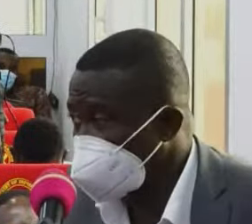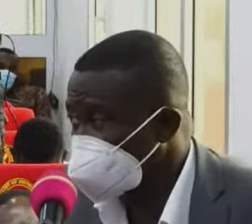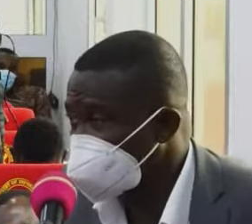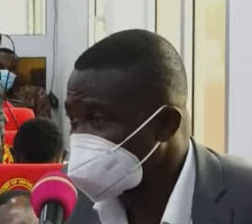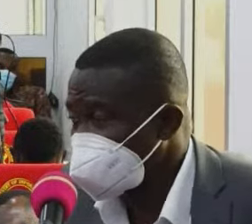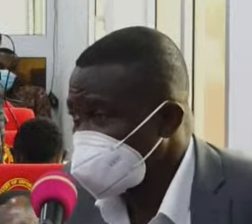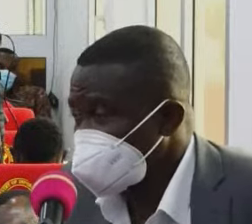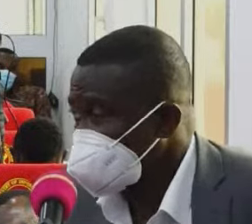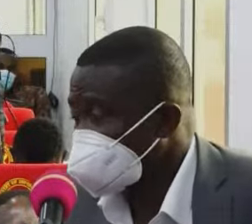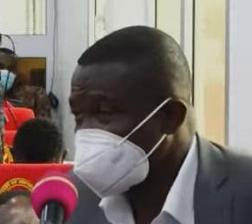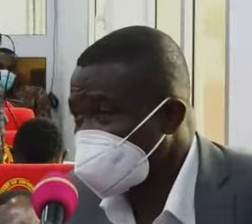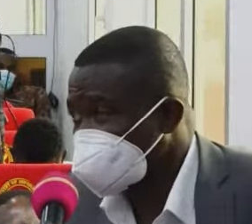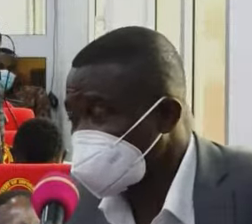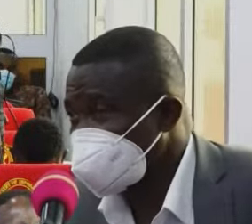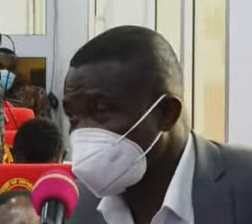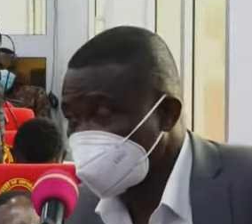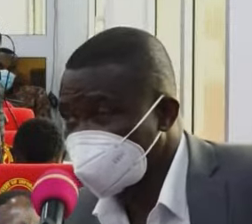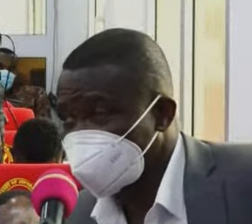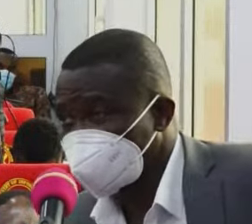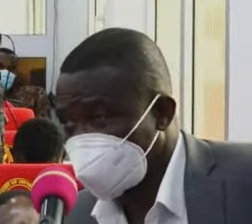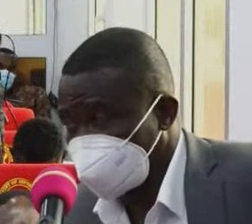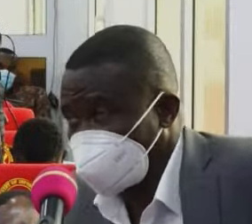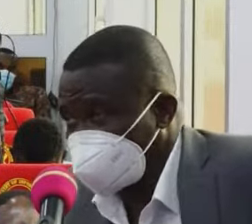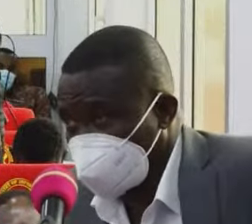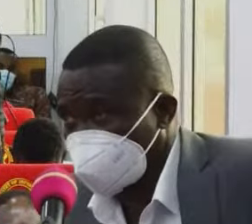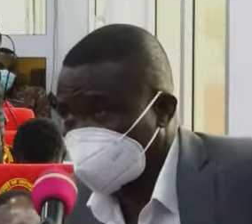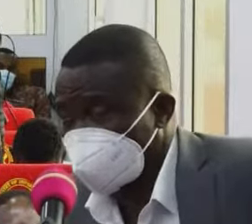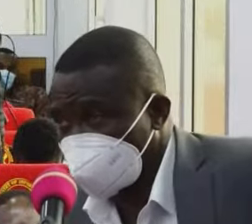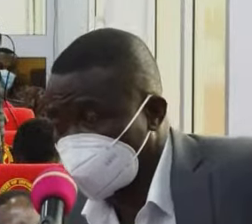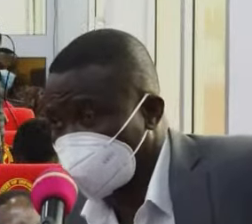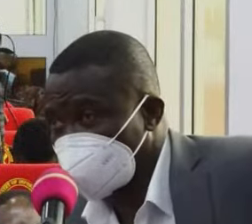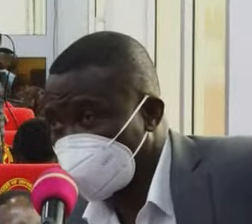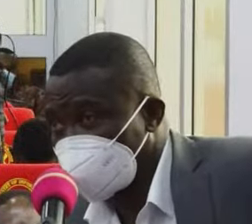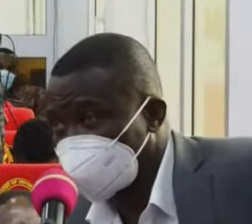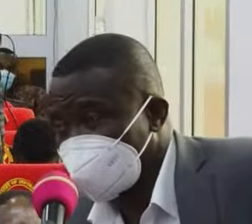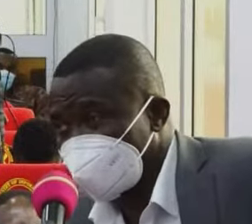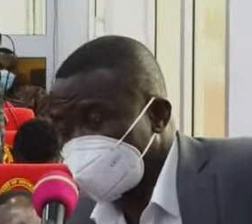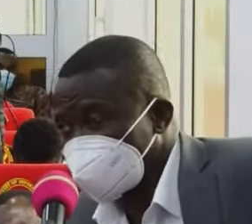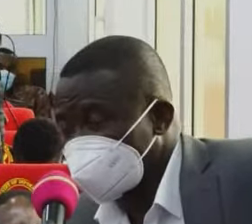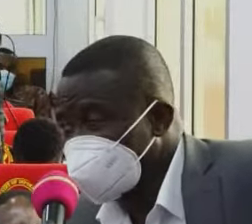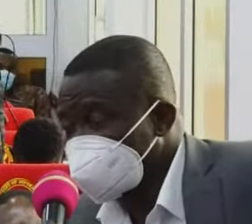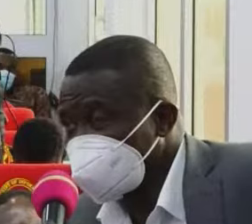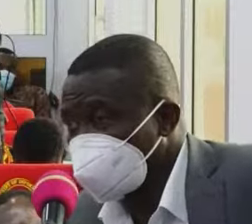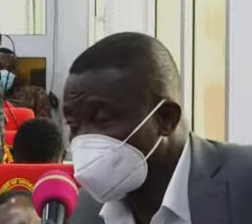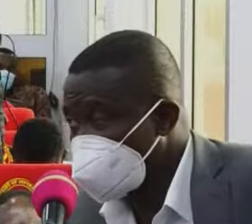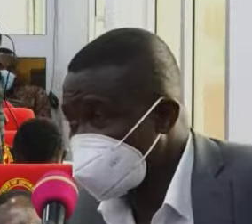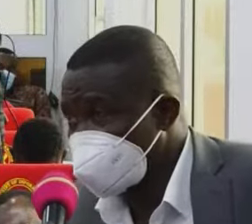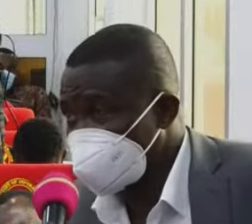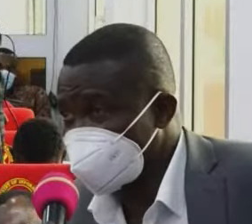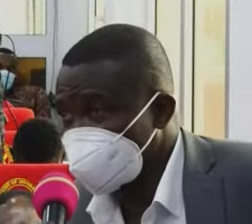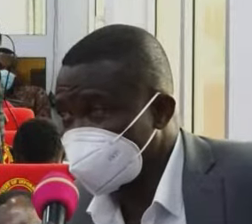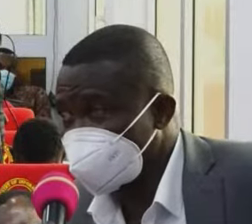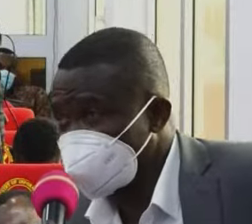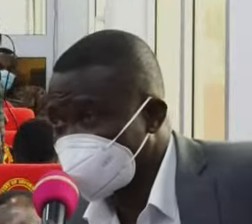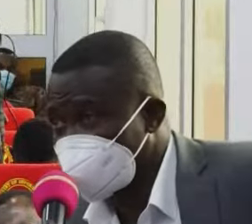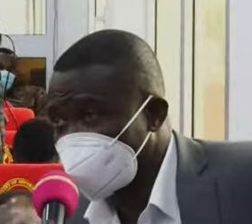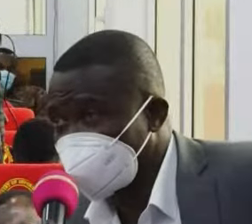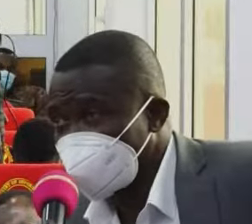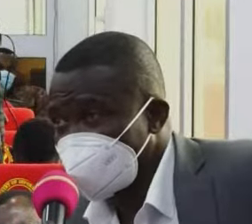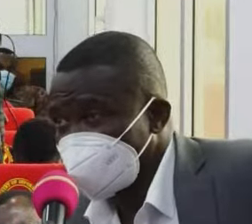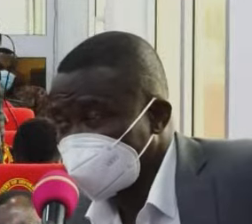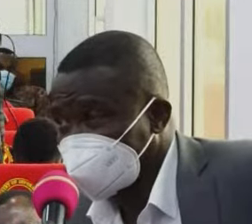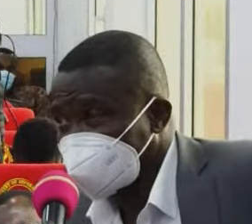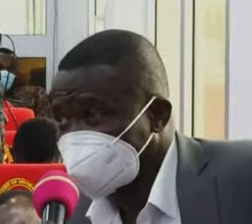at a point, they said that they couldn't, that is what we got from the police. There didn't seem to be any